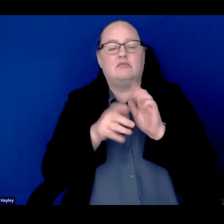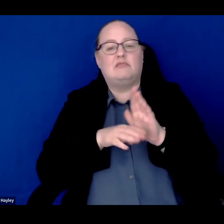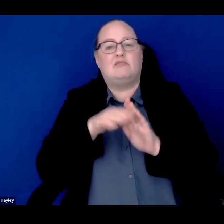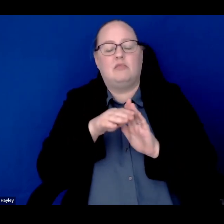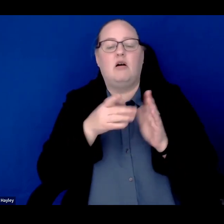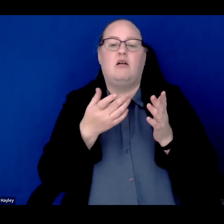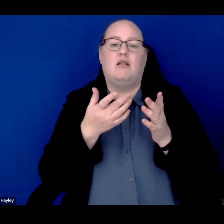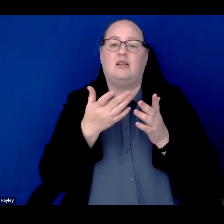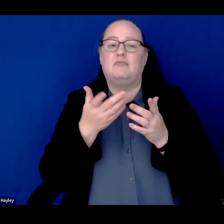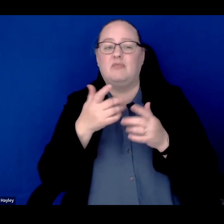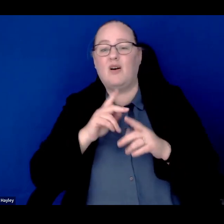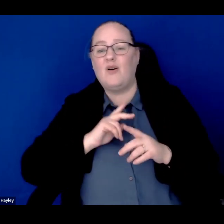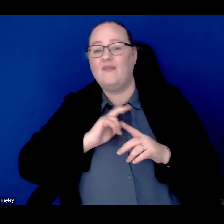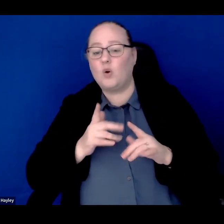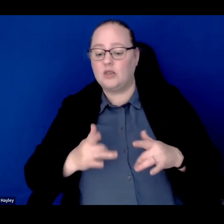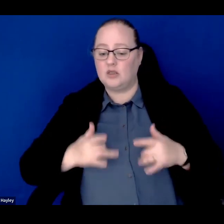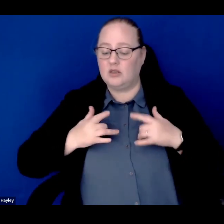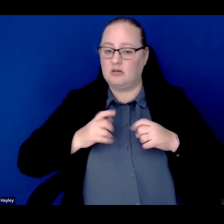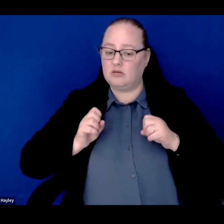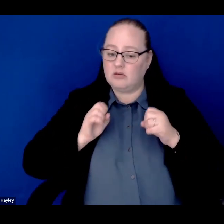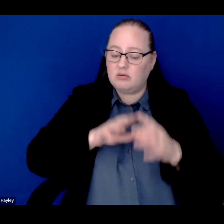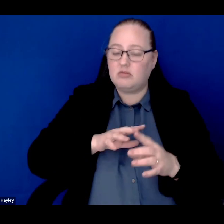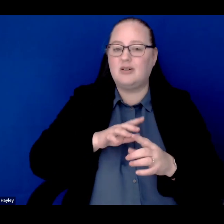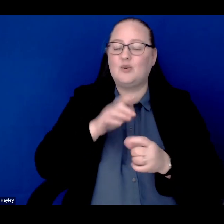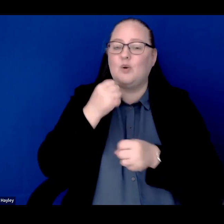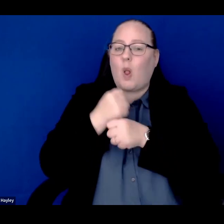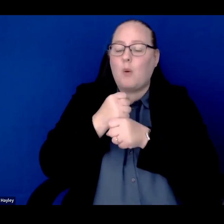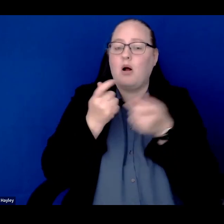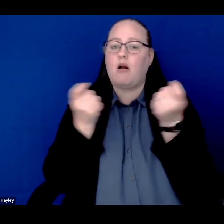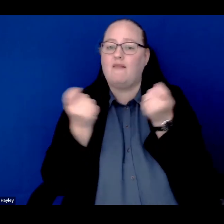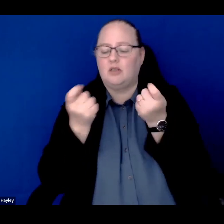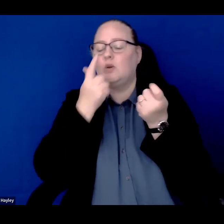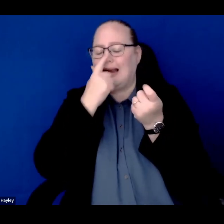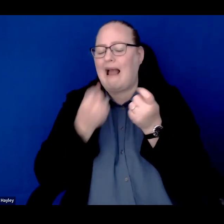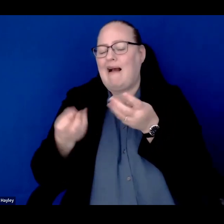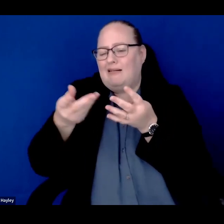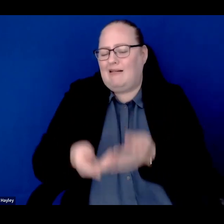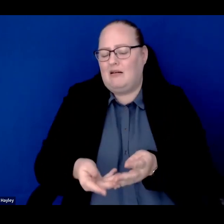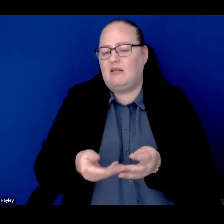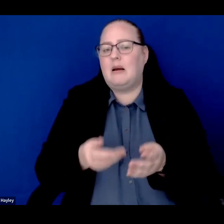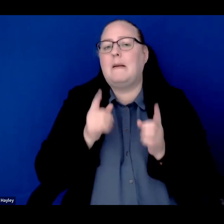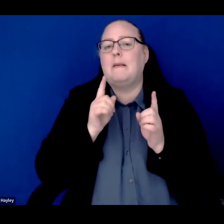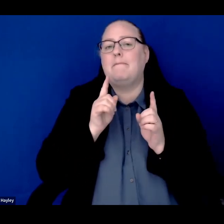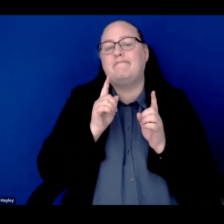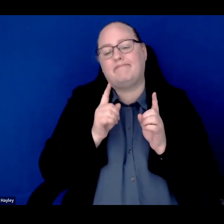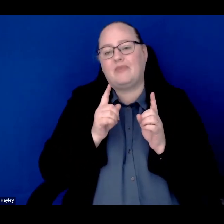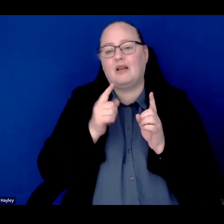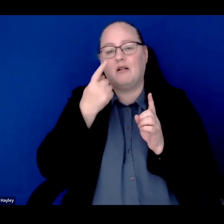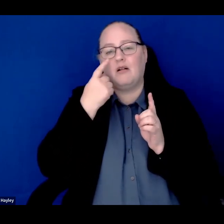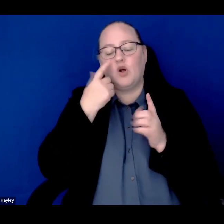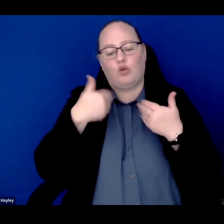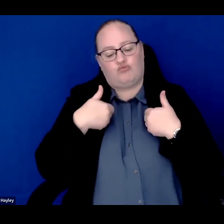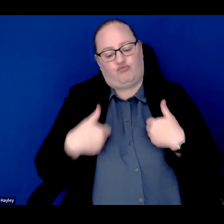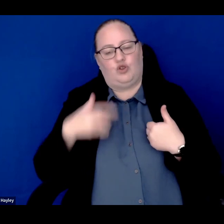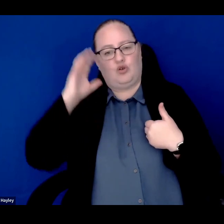more. But if we zoom in on these reduced countries, the richest nations that the world has ever seen, in terms of